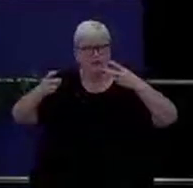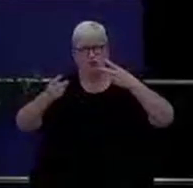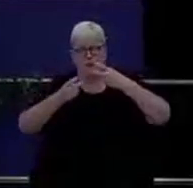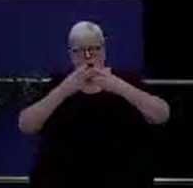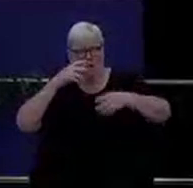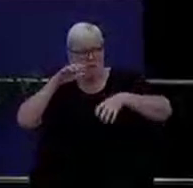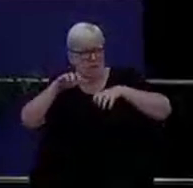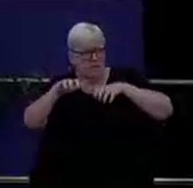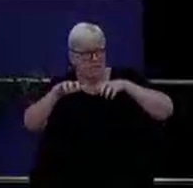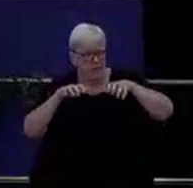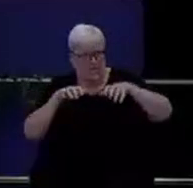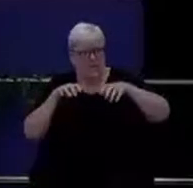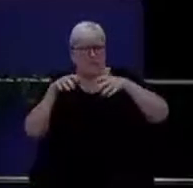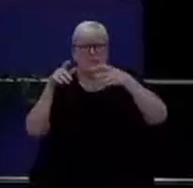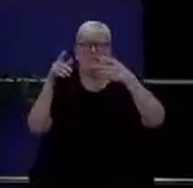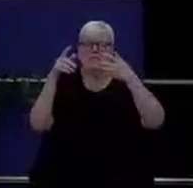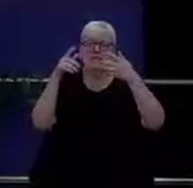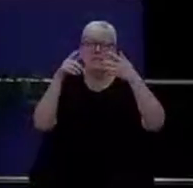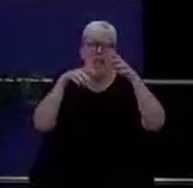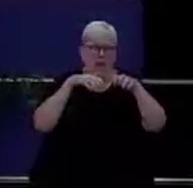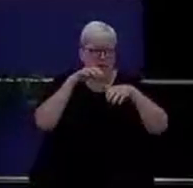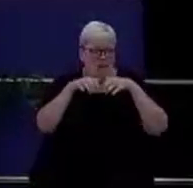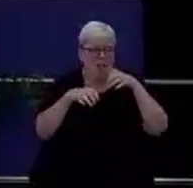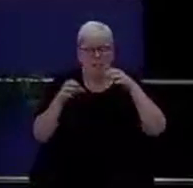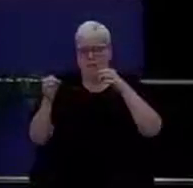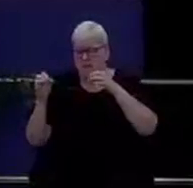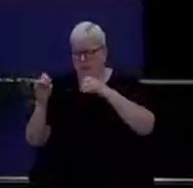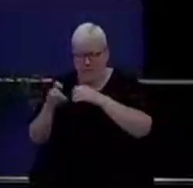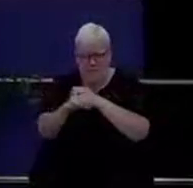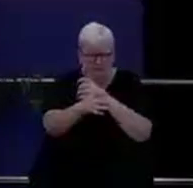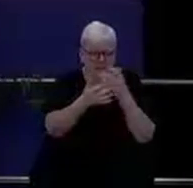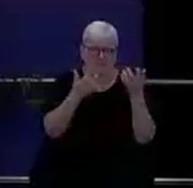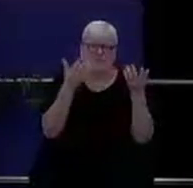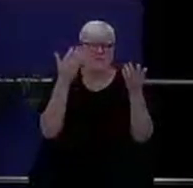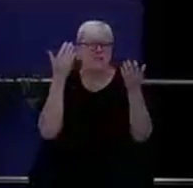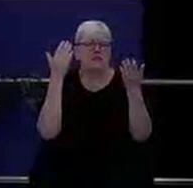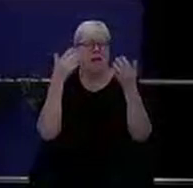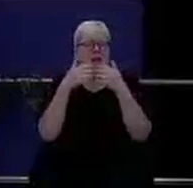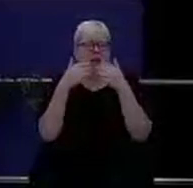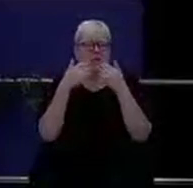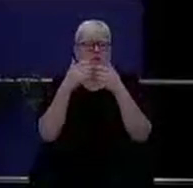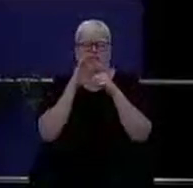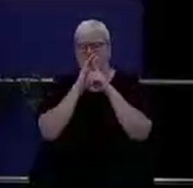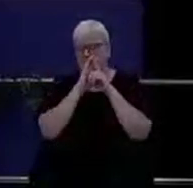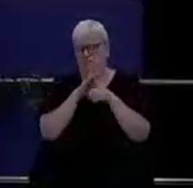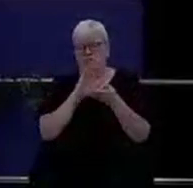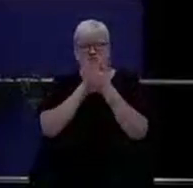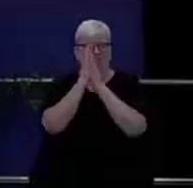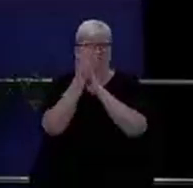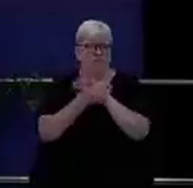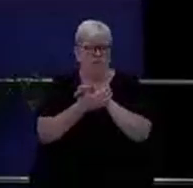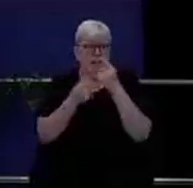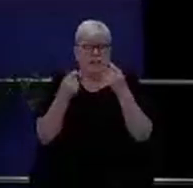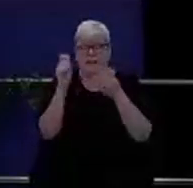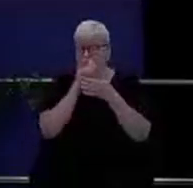prepared to concede to other species. And from there, in the writing of all